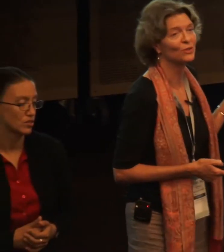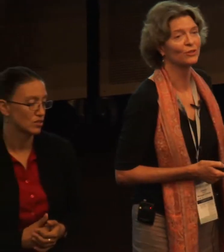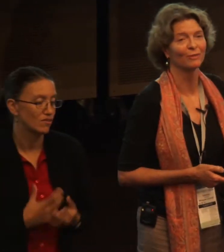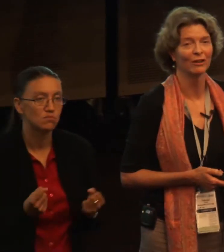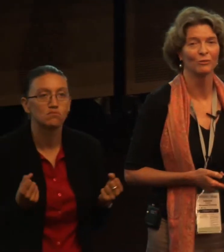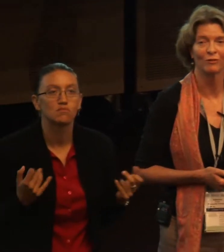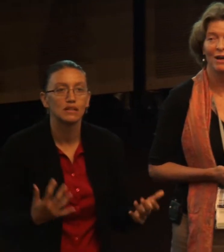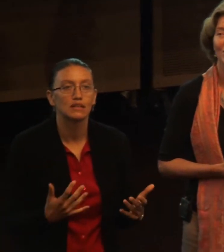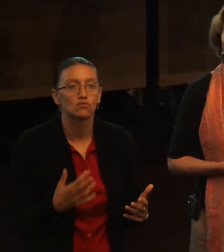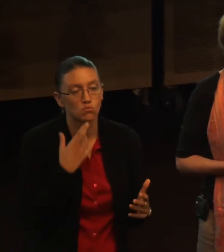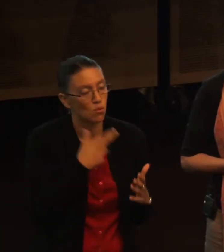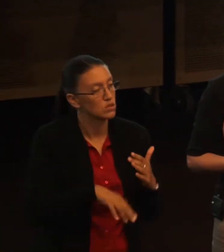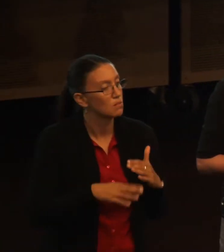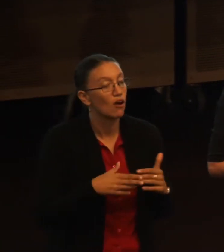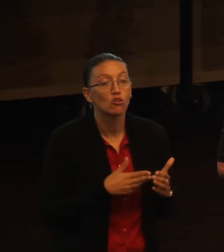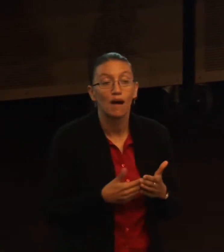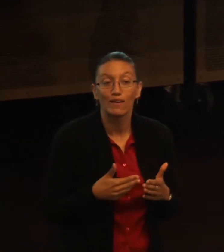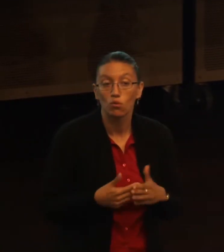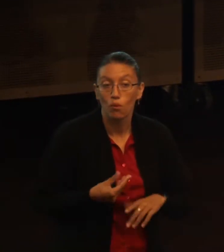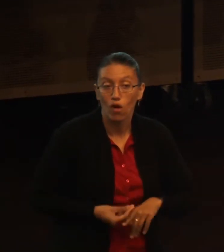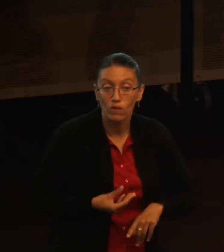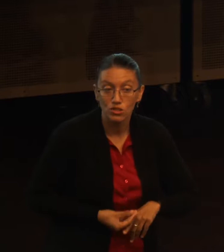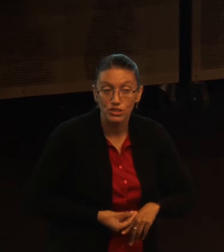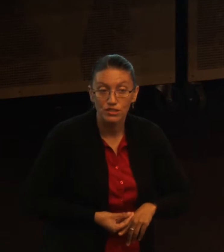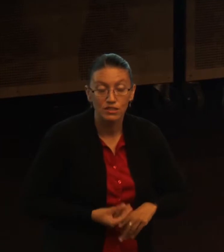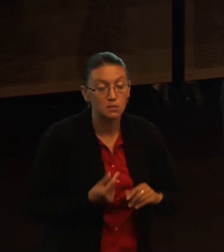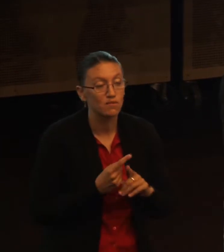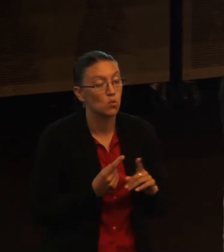of problems with grammatical morphology. Some of this is